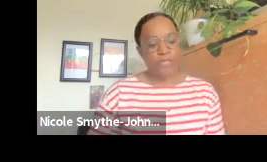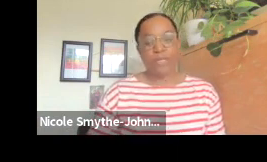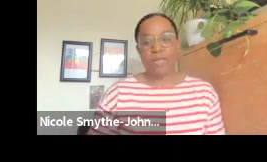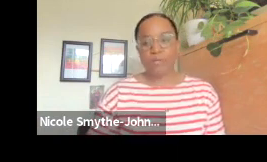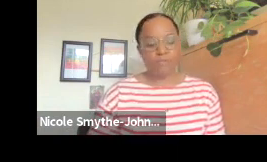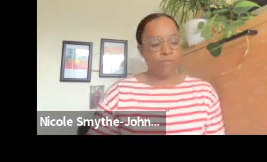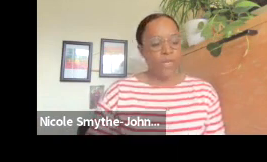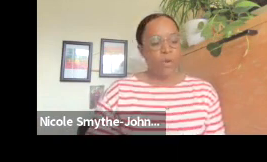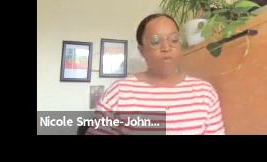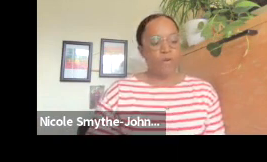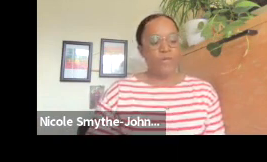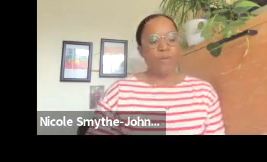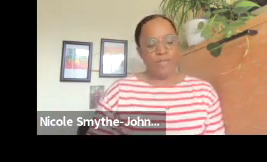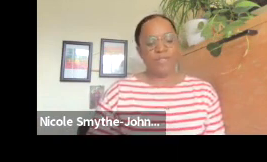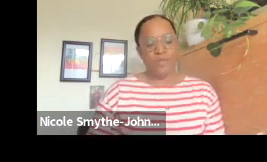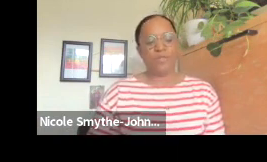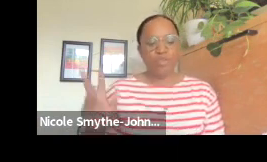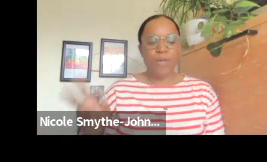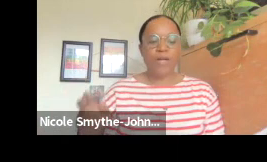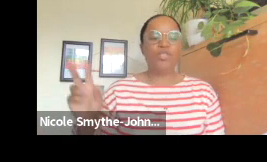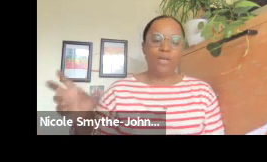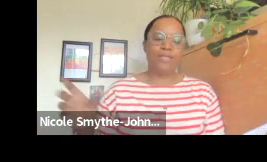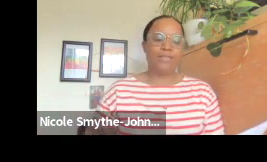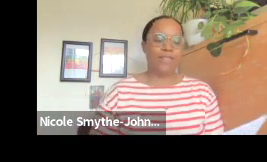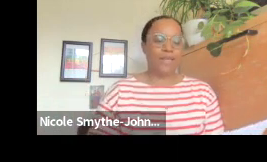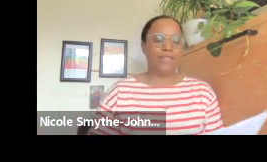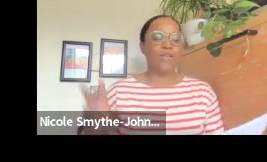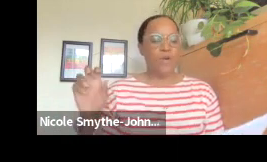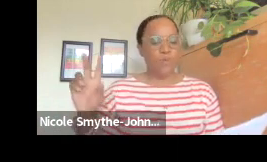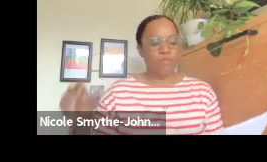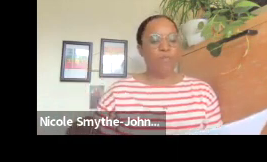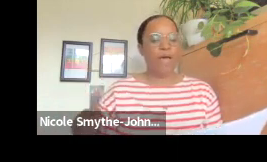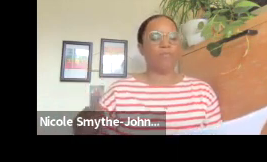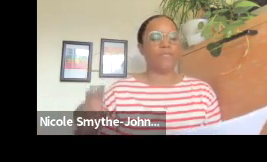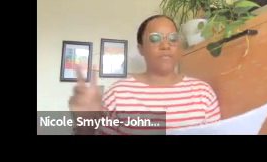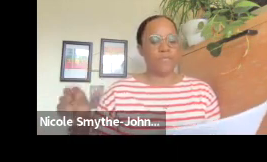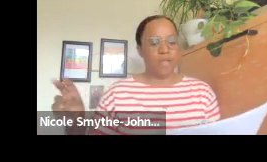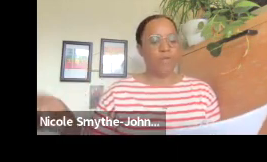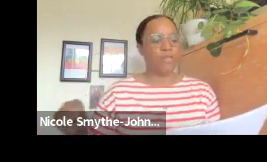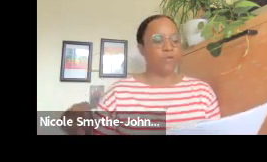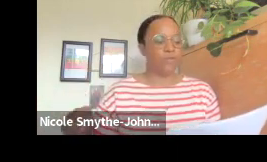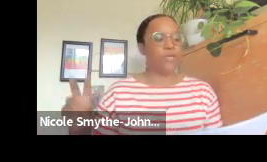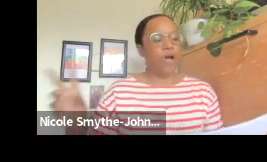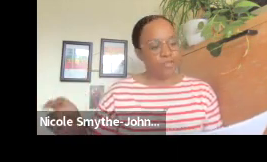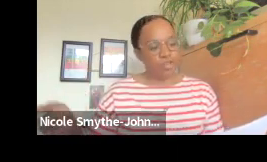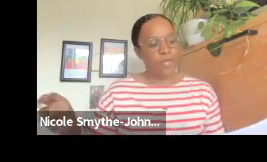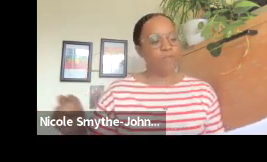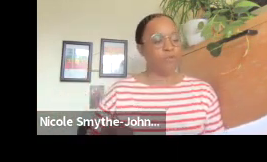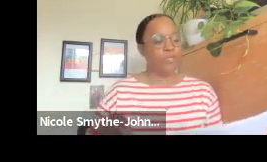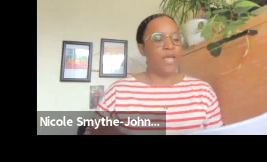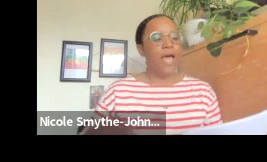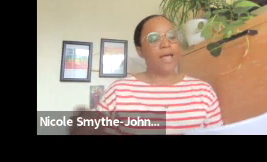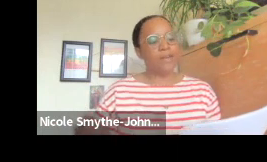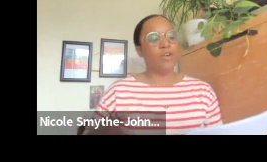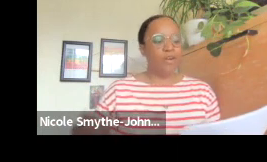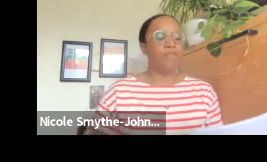geographic designation. It refers to places with tropical traits, that is, waving palms, slothful Negroes, odd tropical